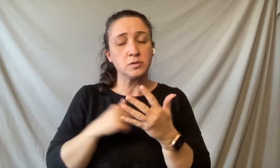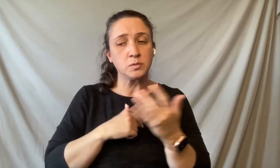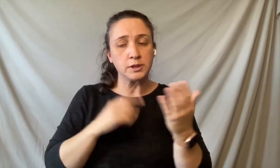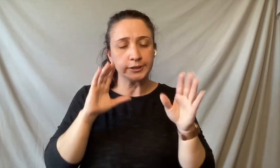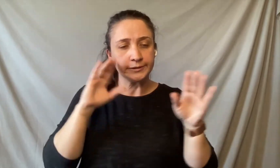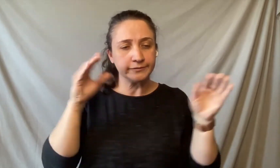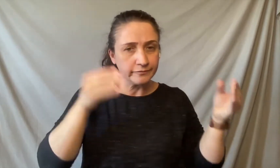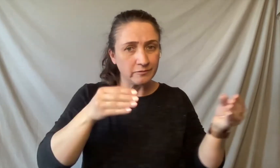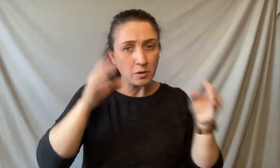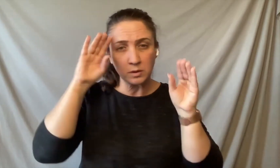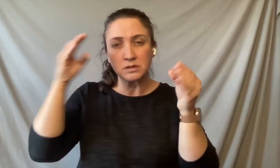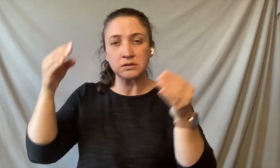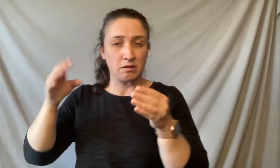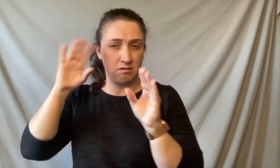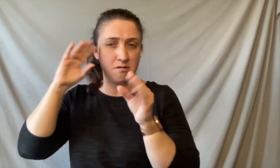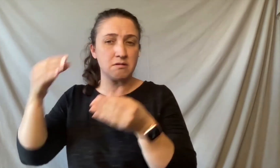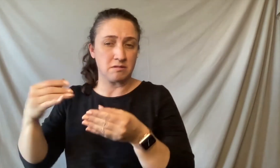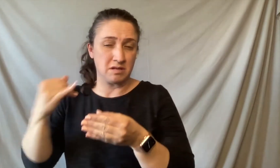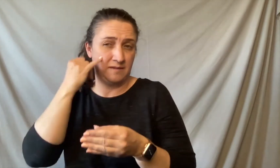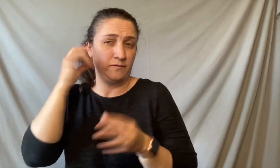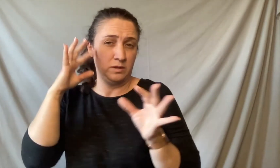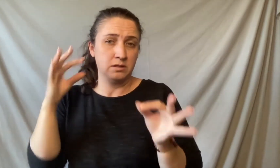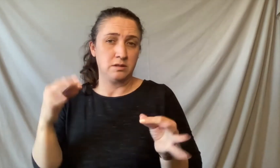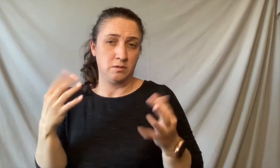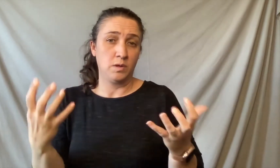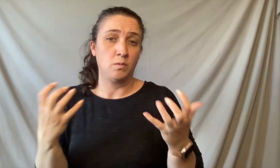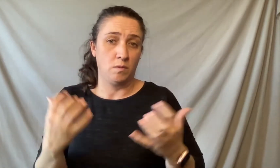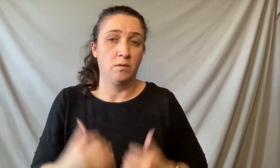on accordingly if we were to decide to do that.